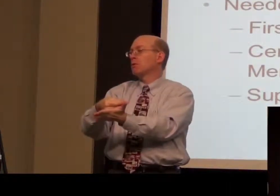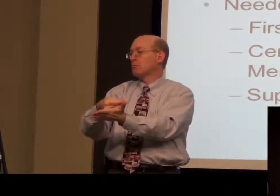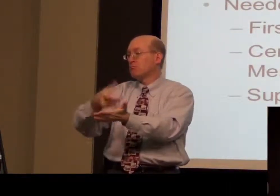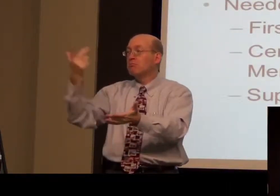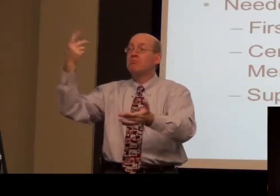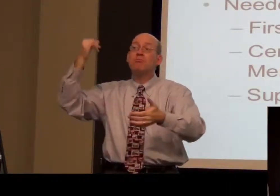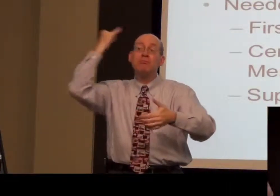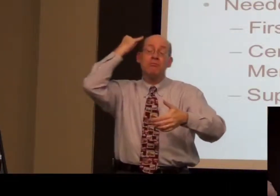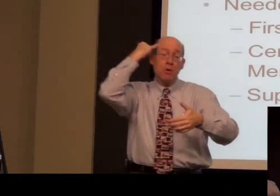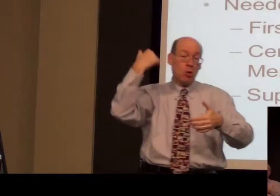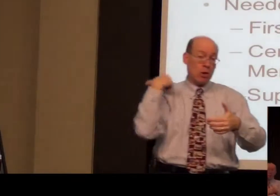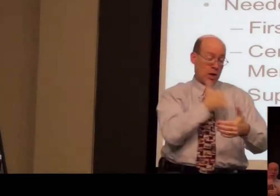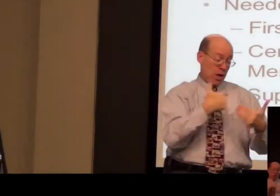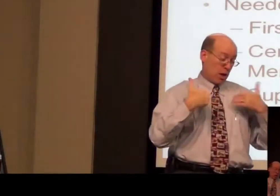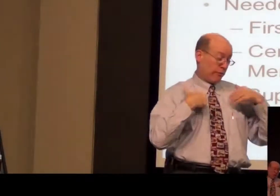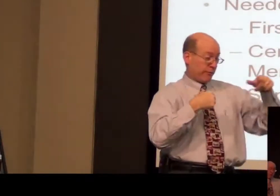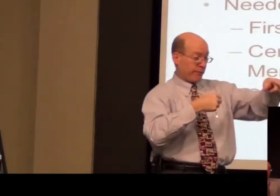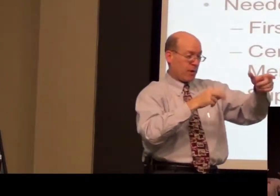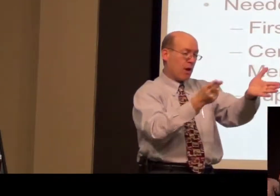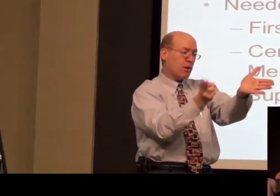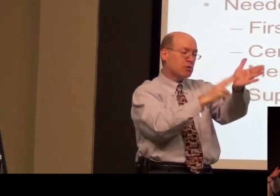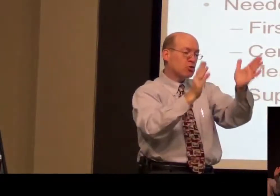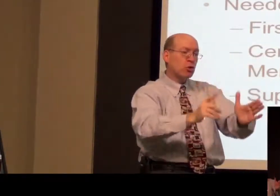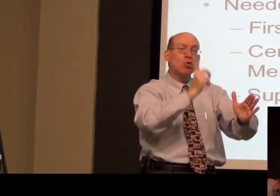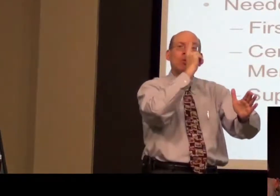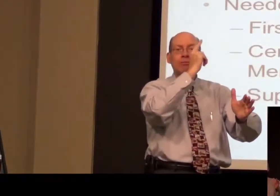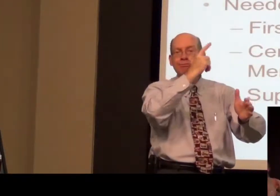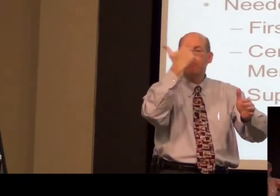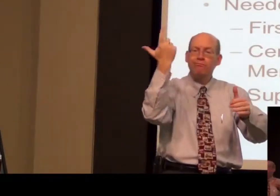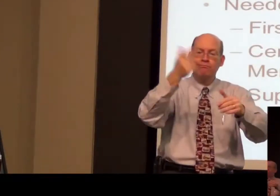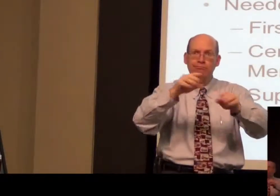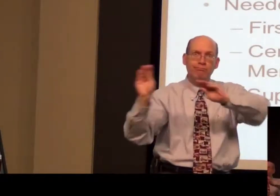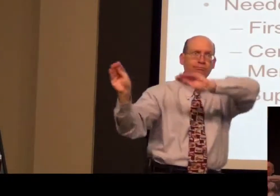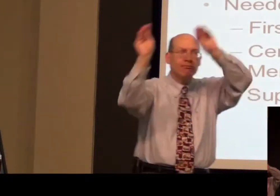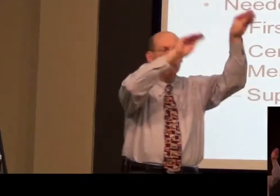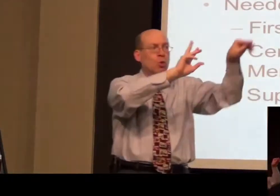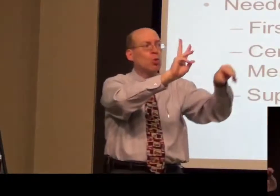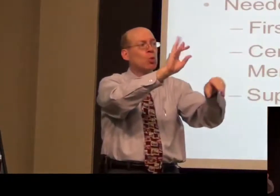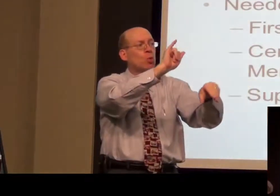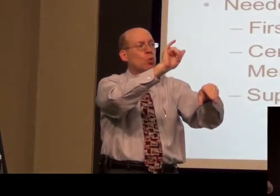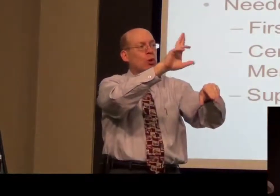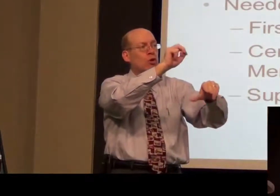priorities when they're issuing bonds. So basically, if we have a contractor who